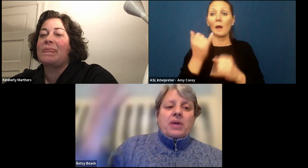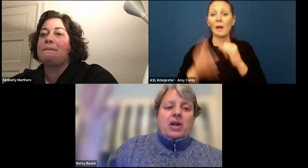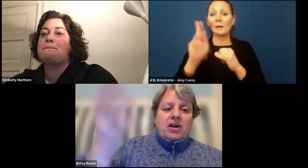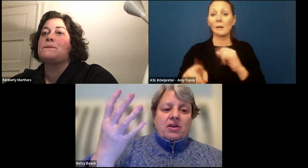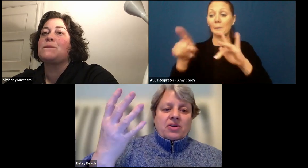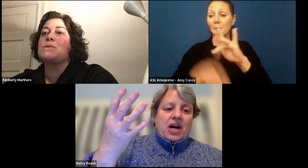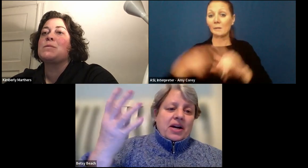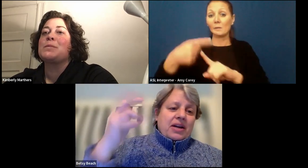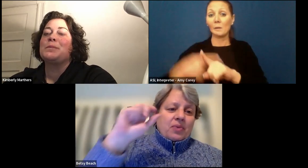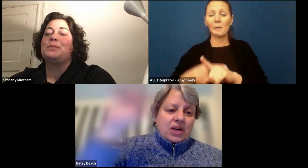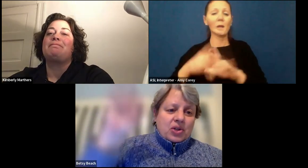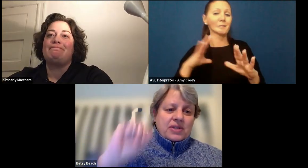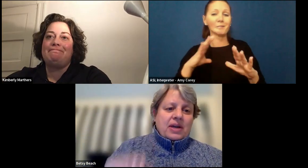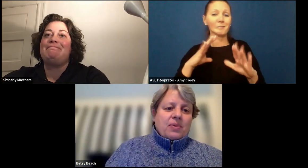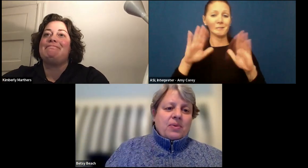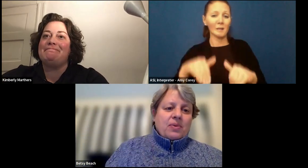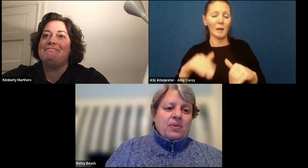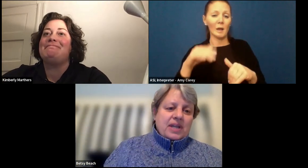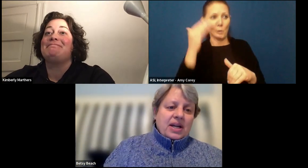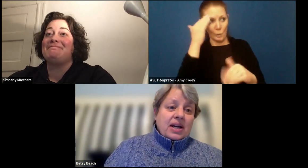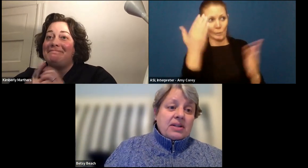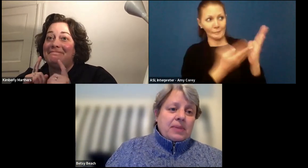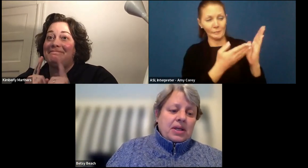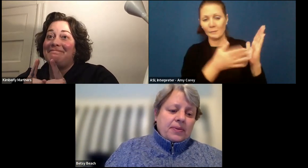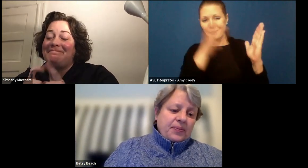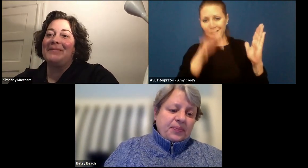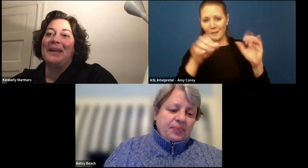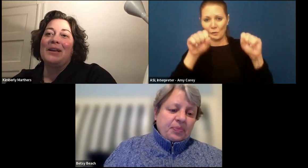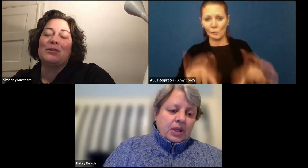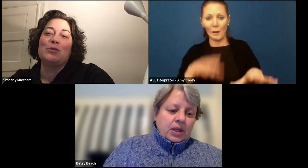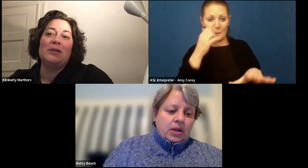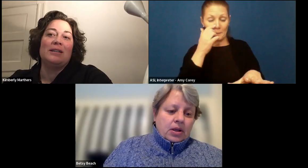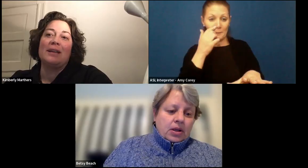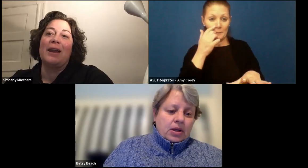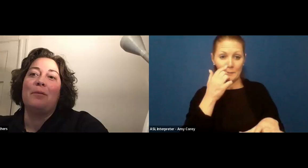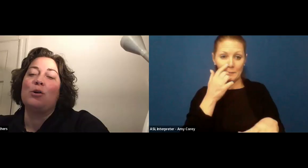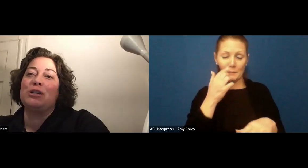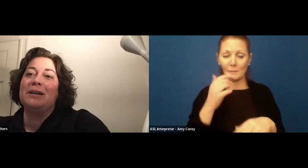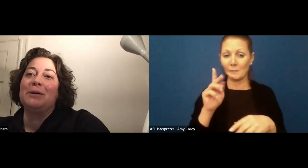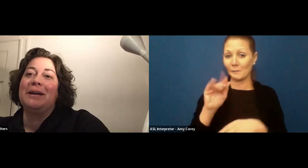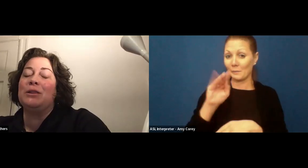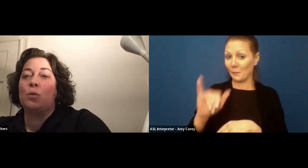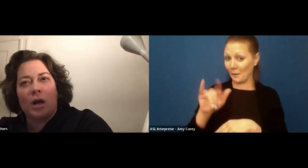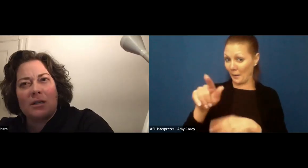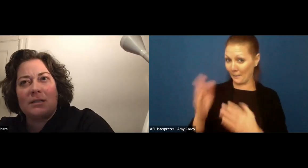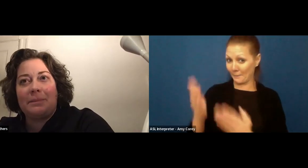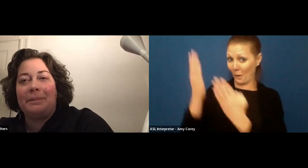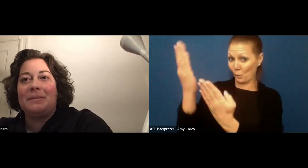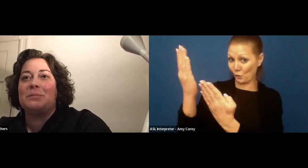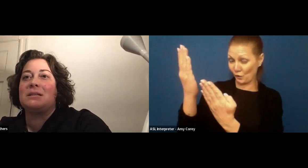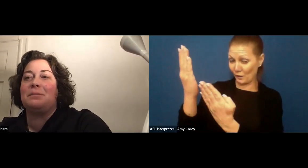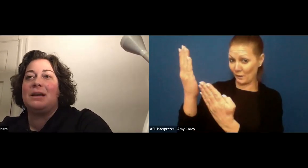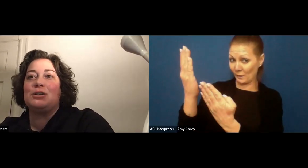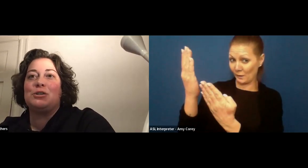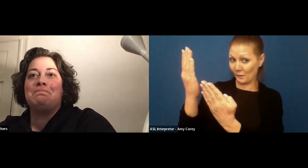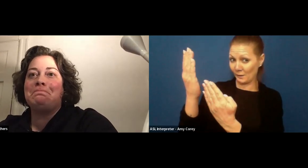it will be on our docket and we could just say we're deciding not to meet. So is that a motion in the works,